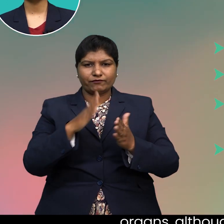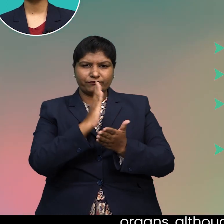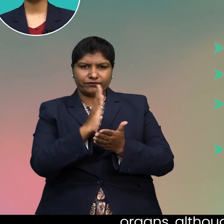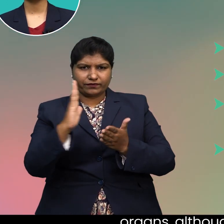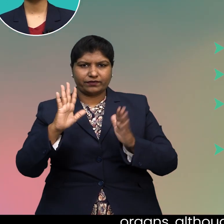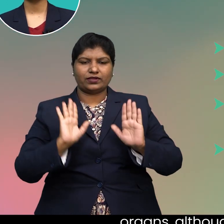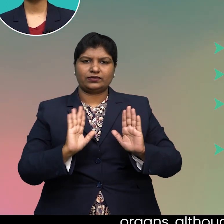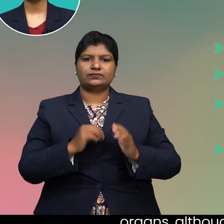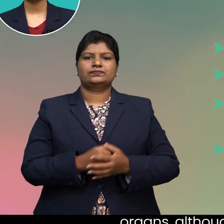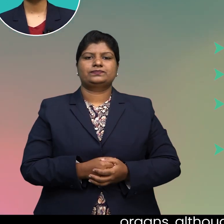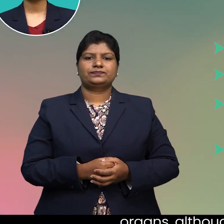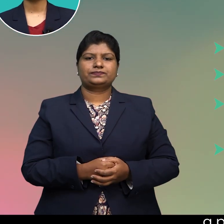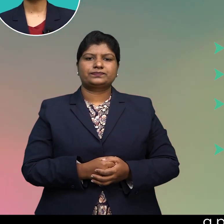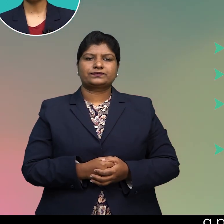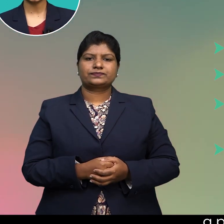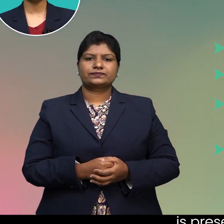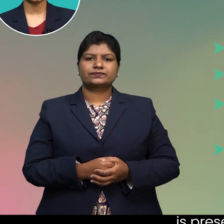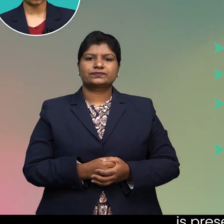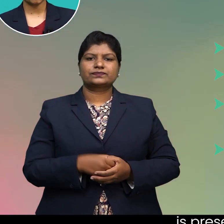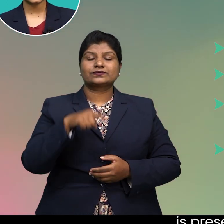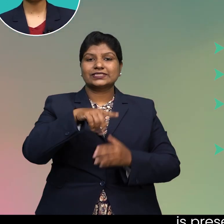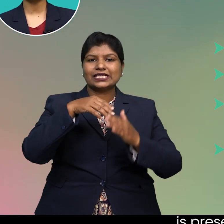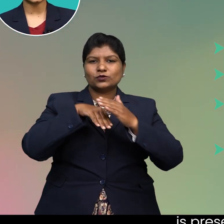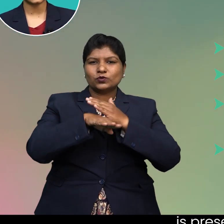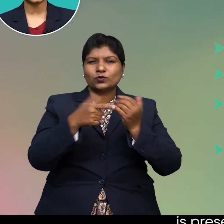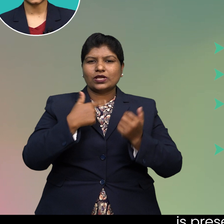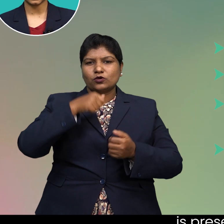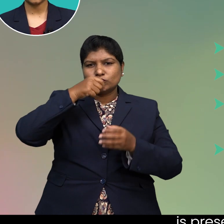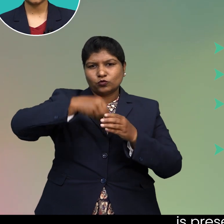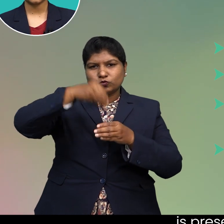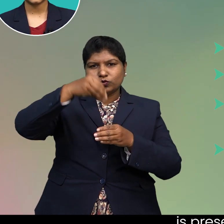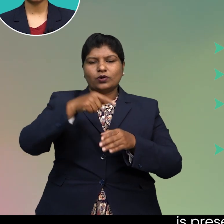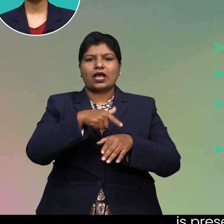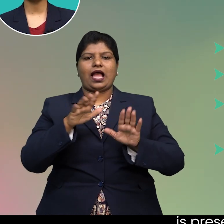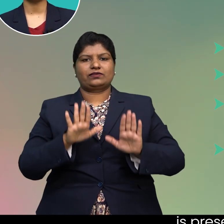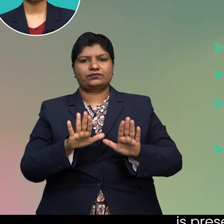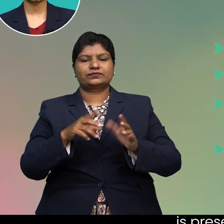The coelomic cavity is reduced.